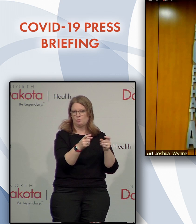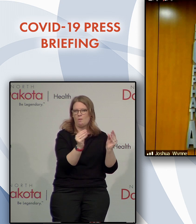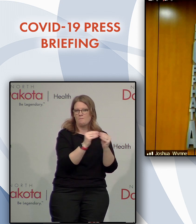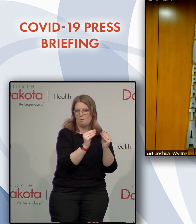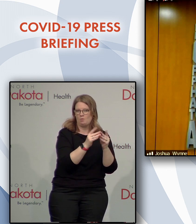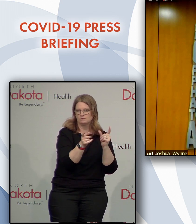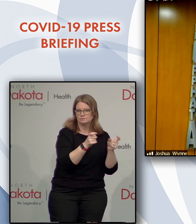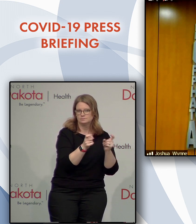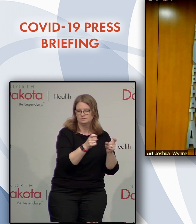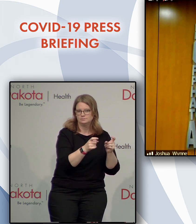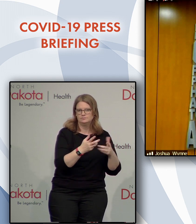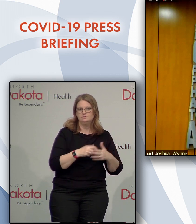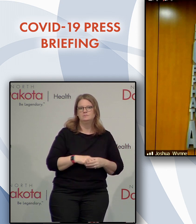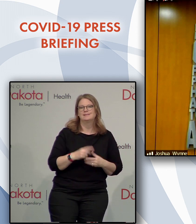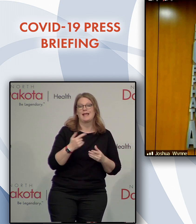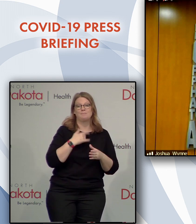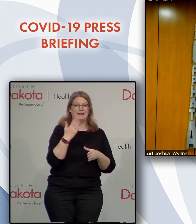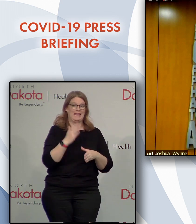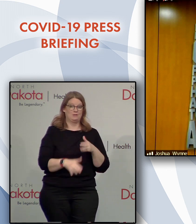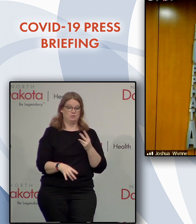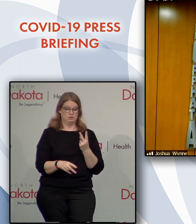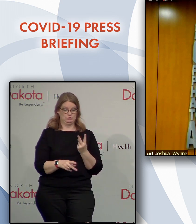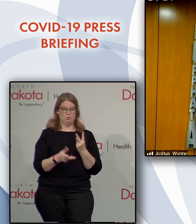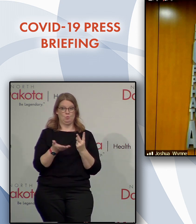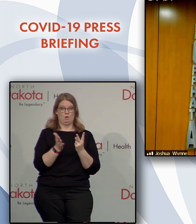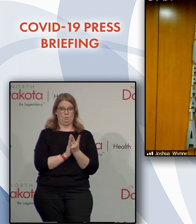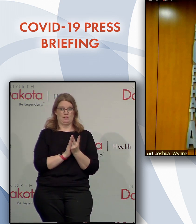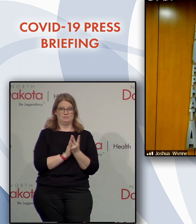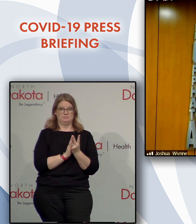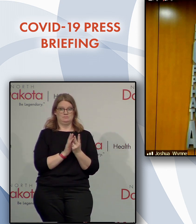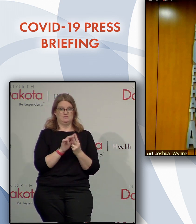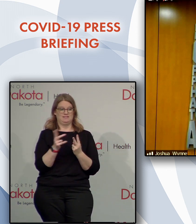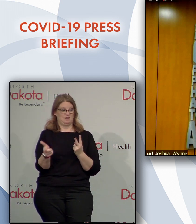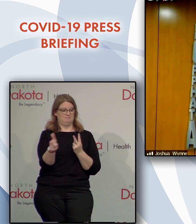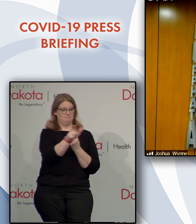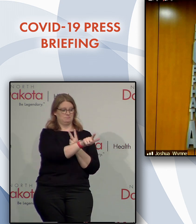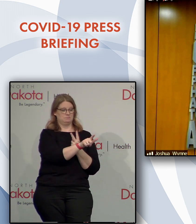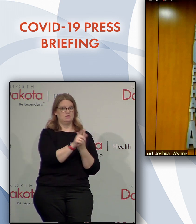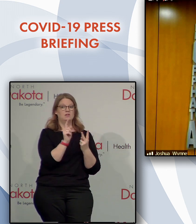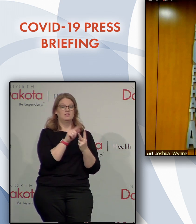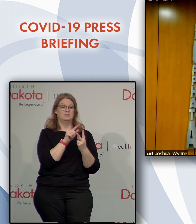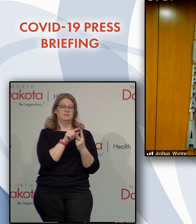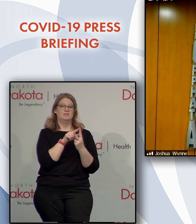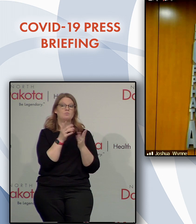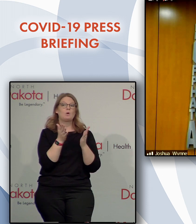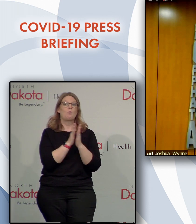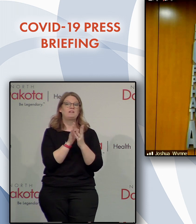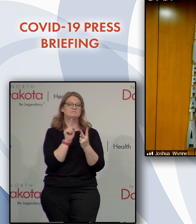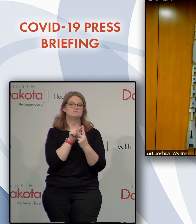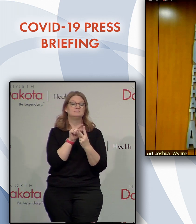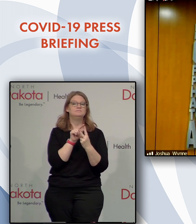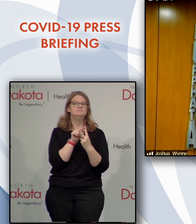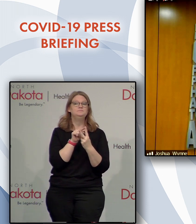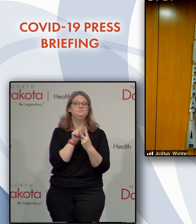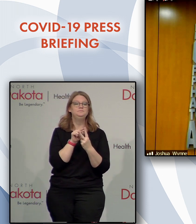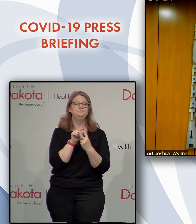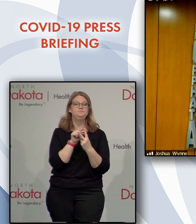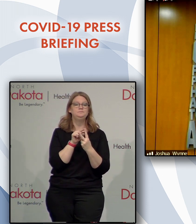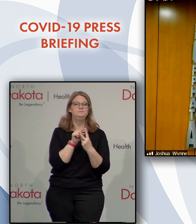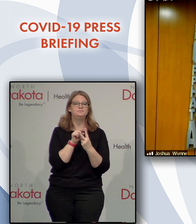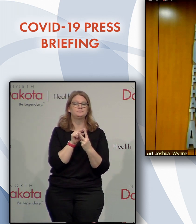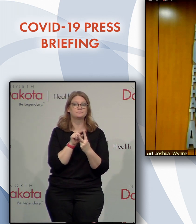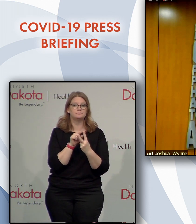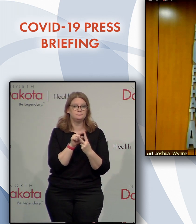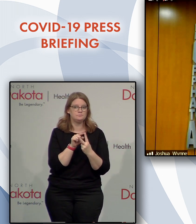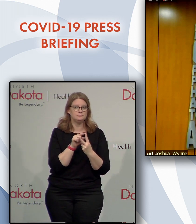I would end with two requests, and then I'll turn it back over to the governor. The first is that continue,